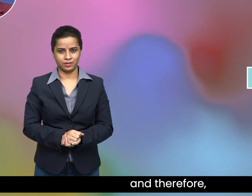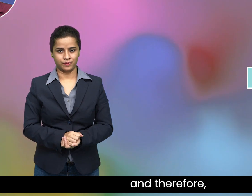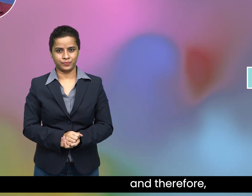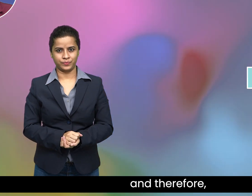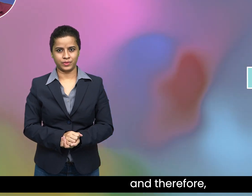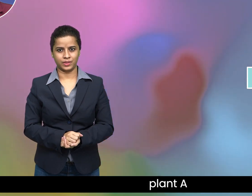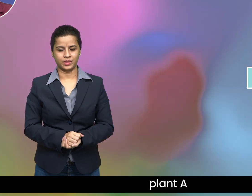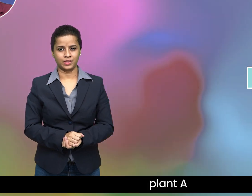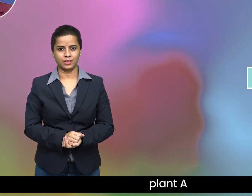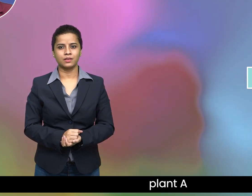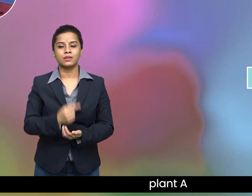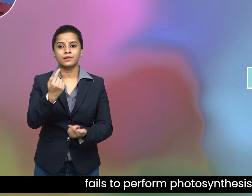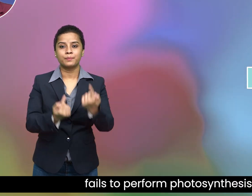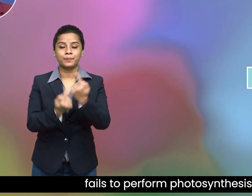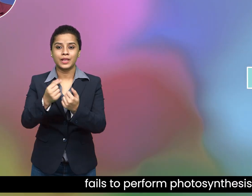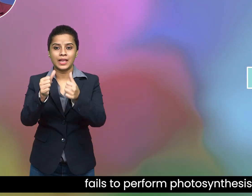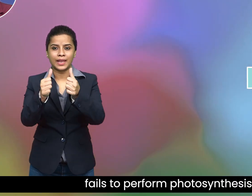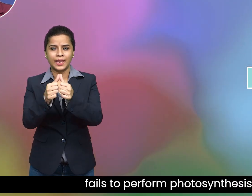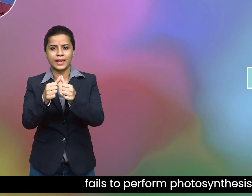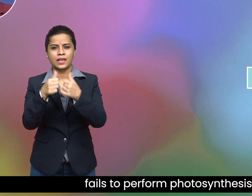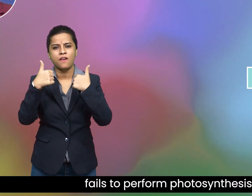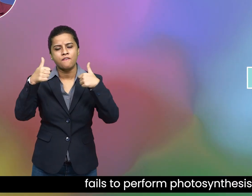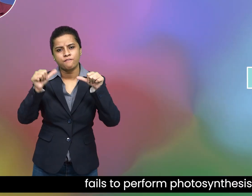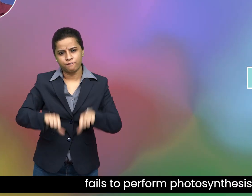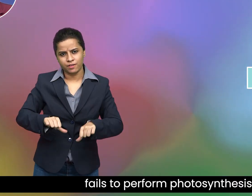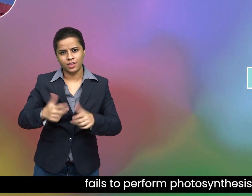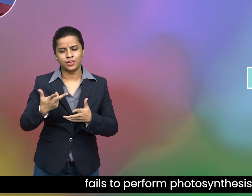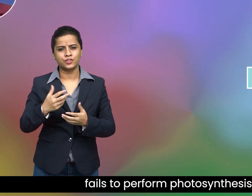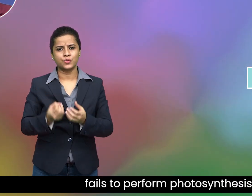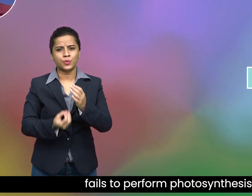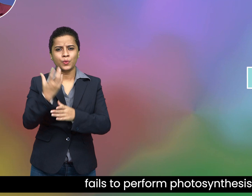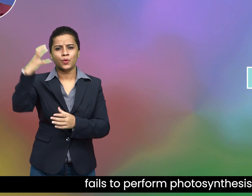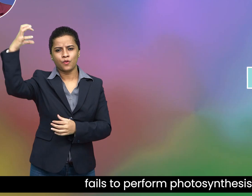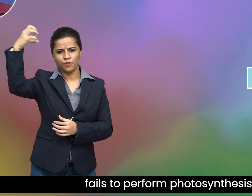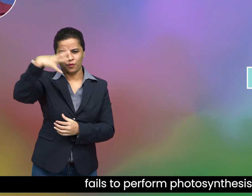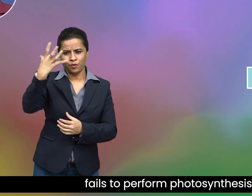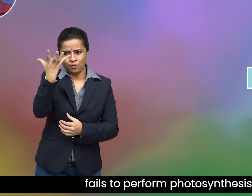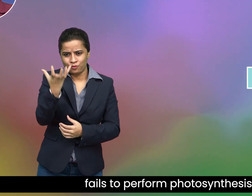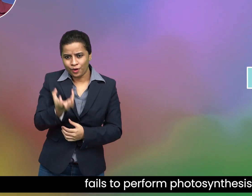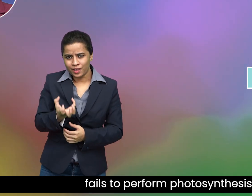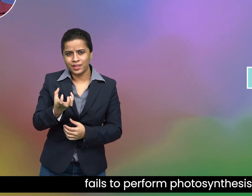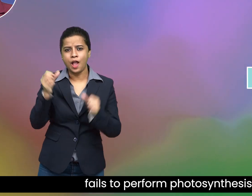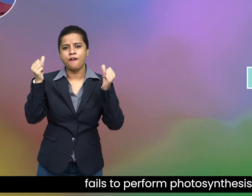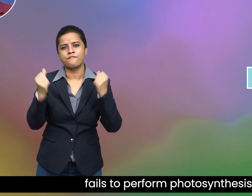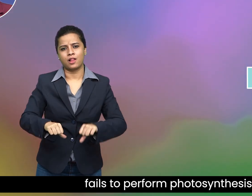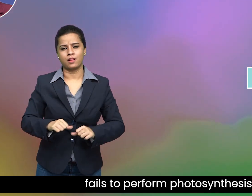and therefore plant A fails to perform photosynthesis.